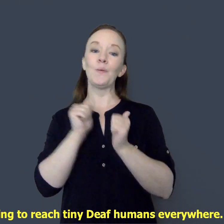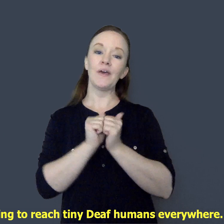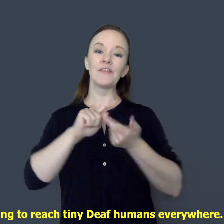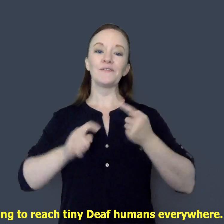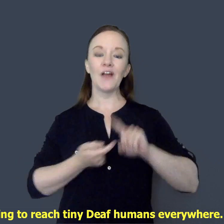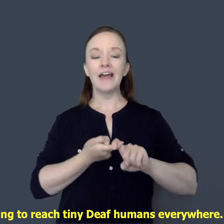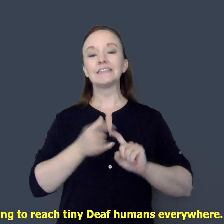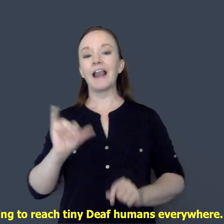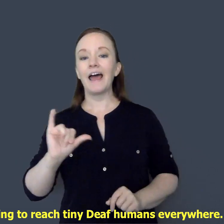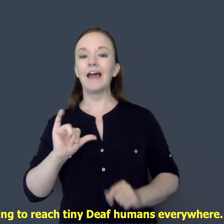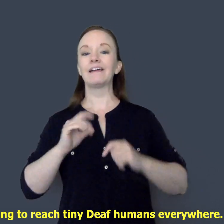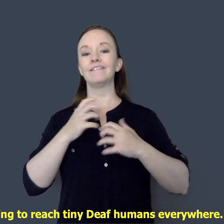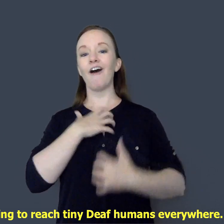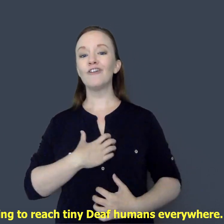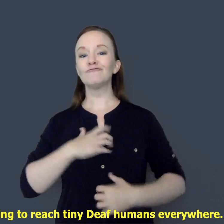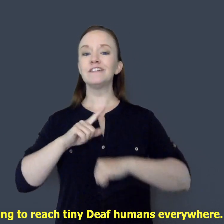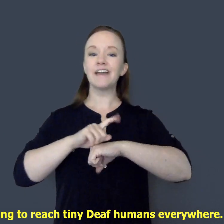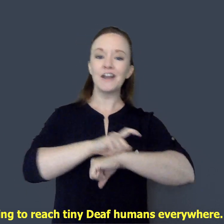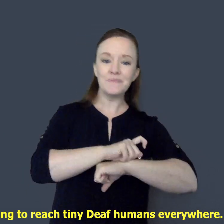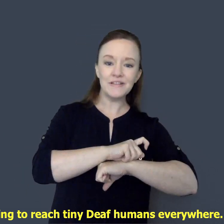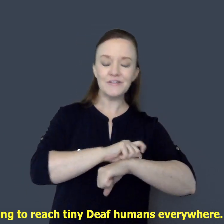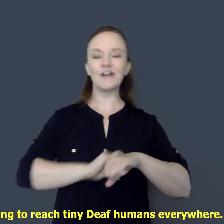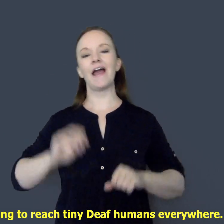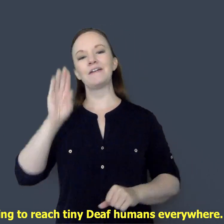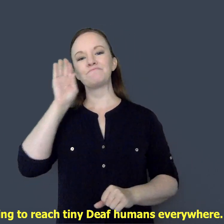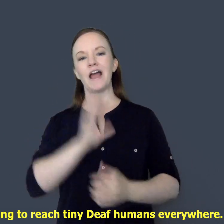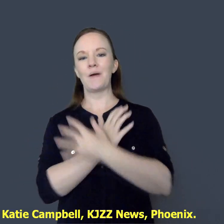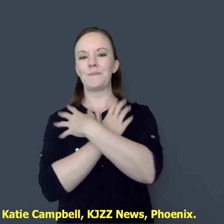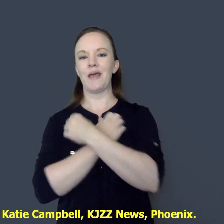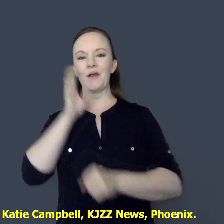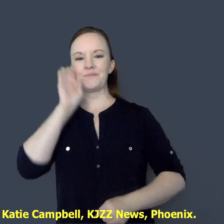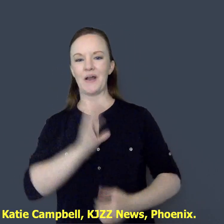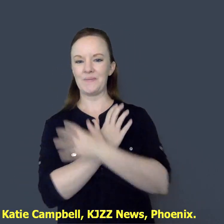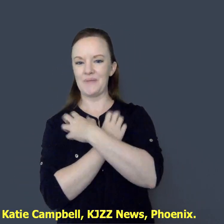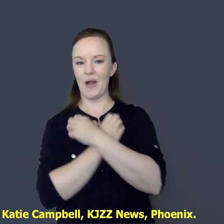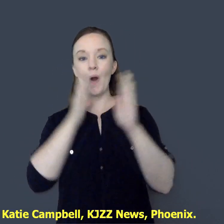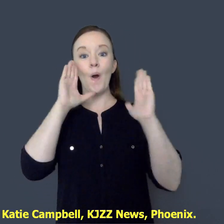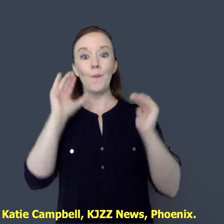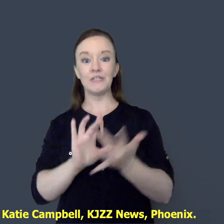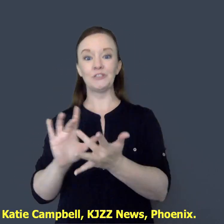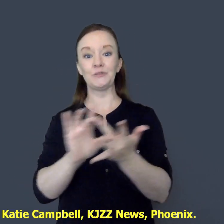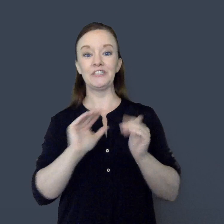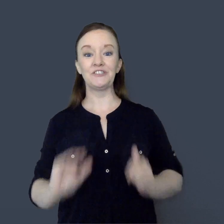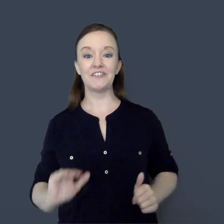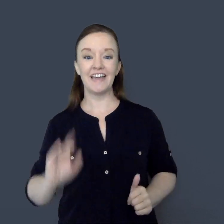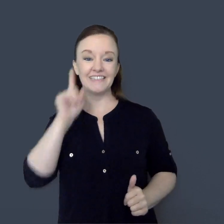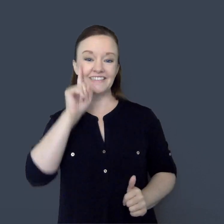deaf humans everywhere. Katie Campbell, KJZZ News, Phoenix.